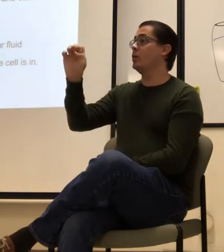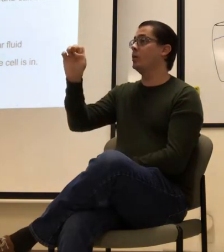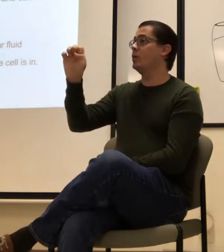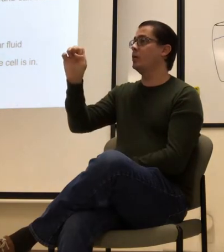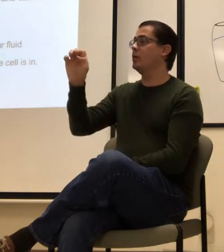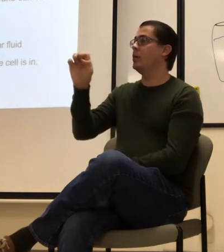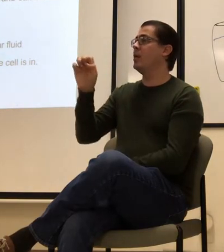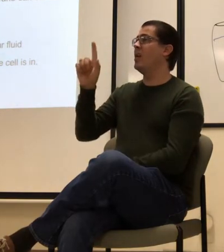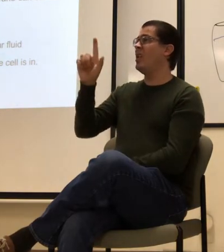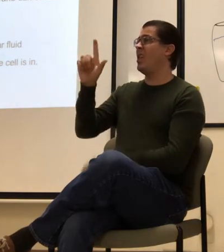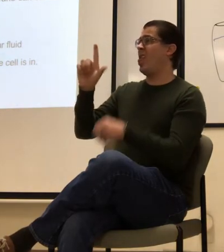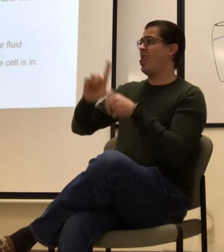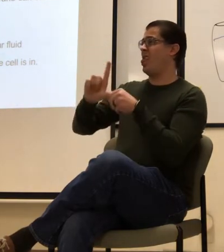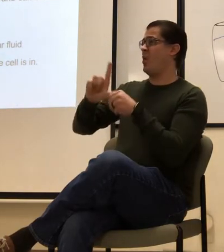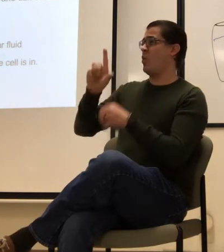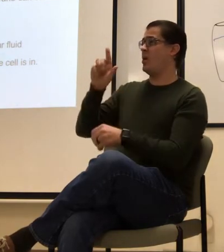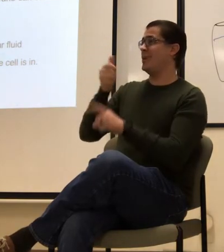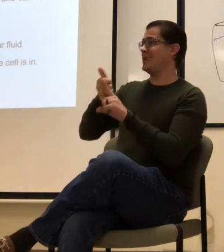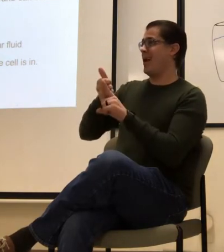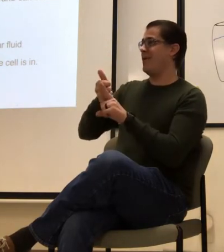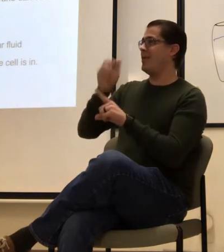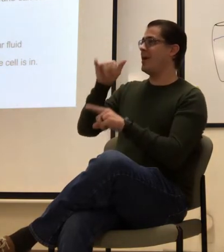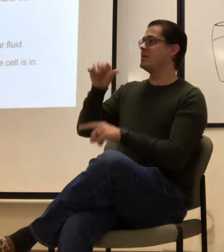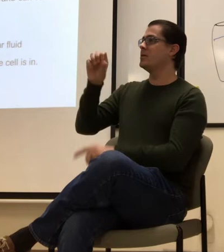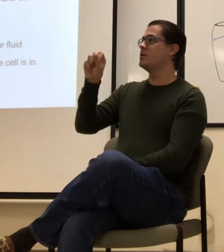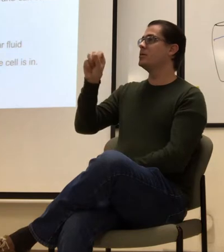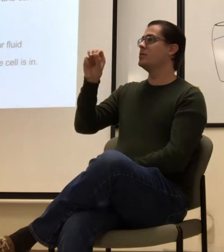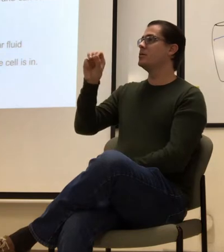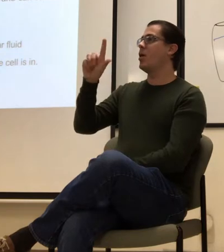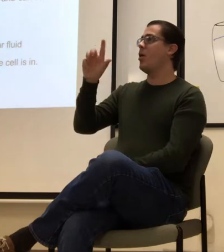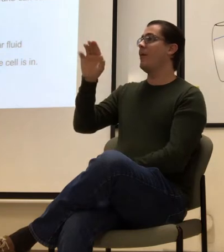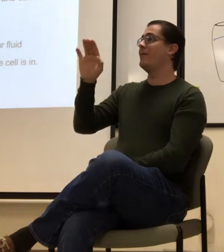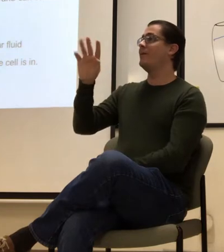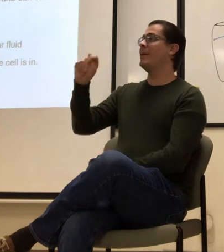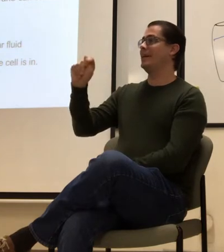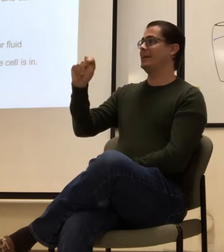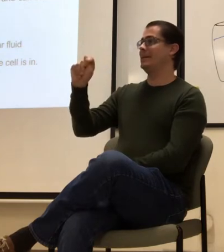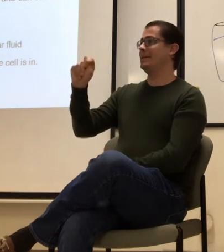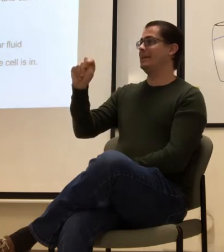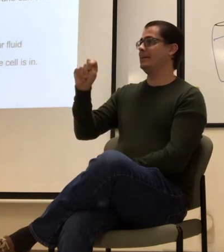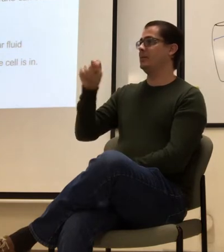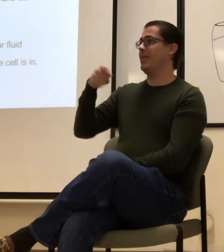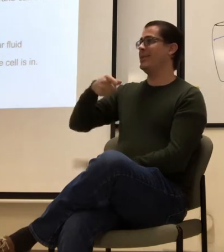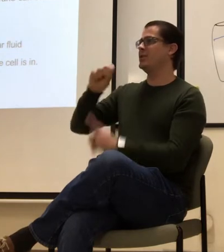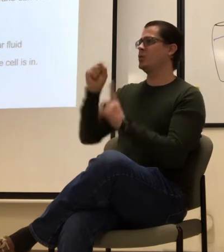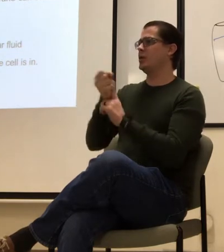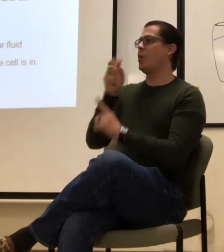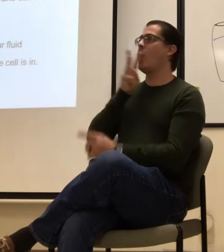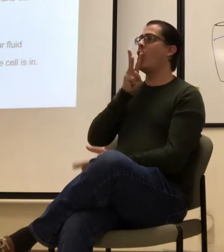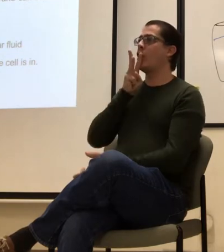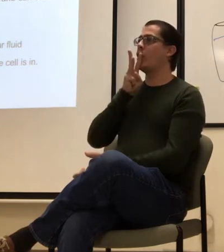The liquid it's dissolved in is the solvent. In this case, water.